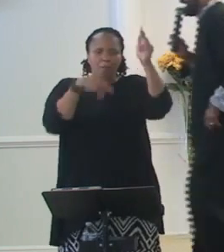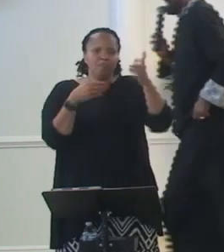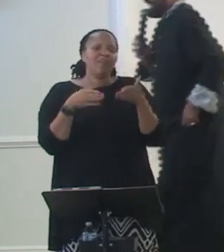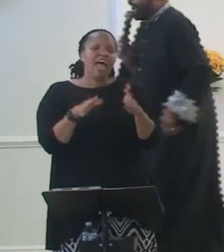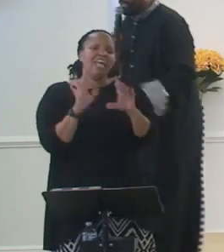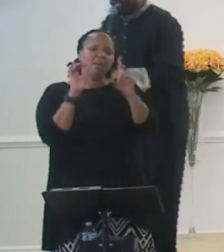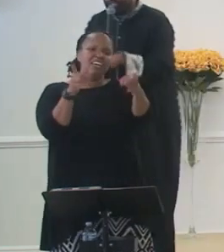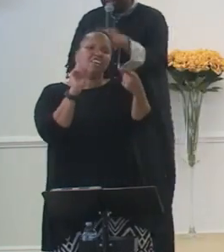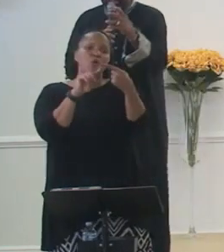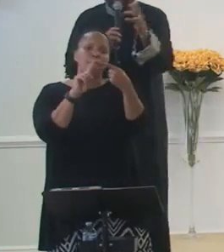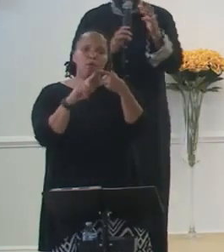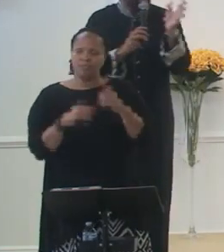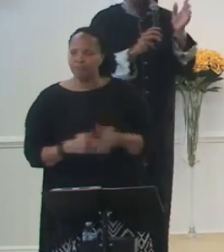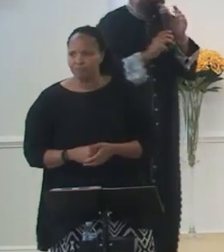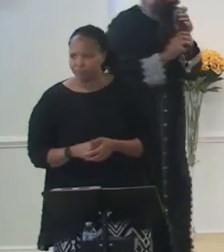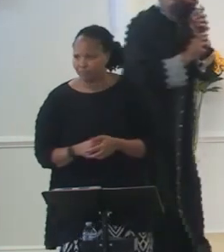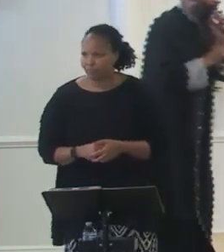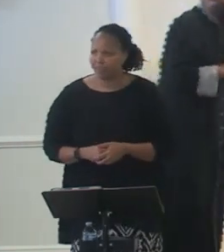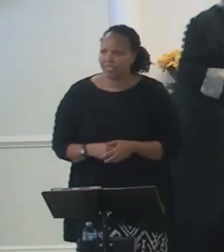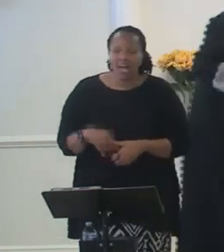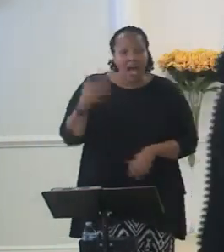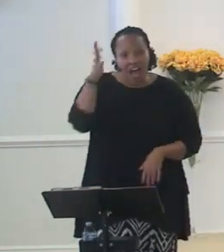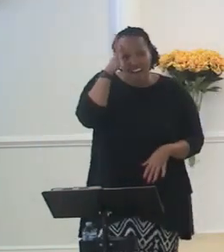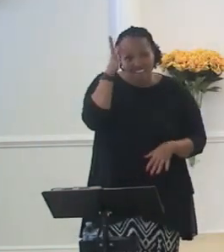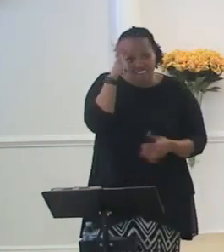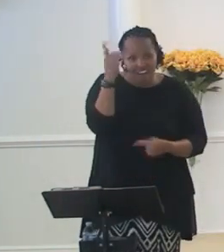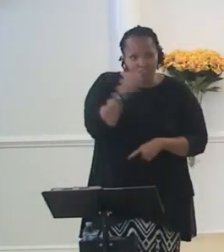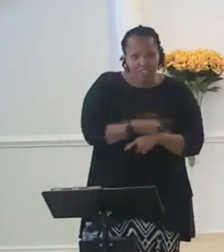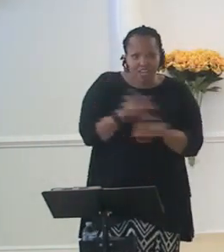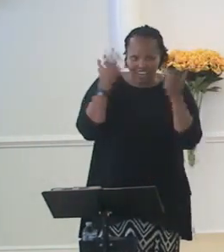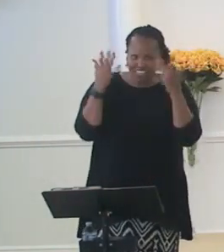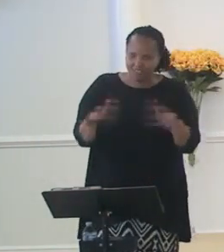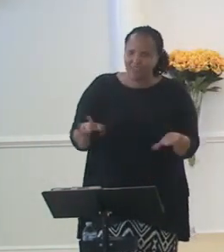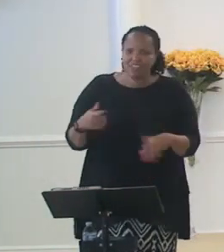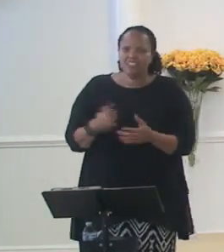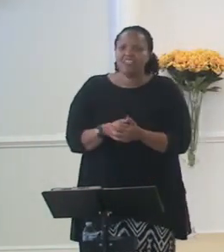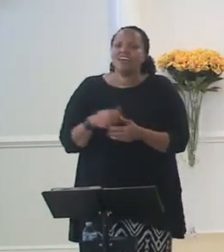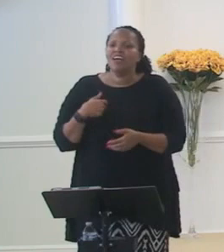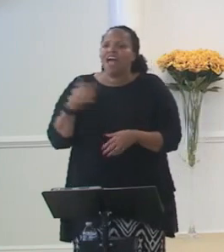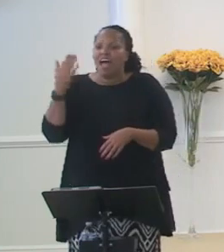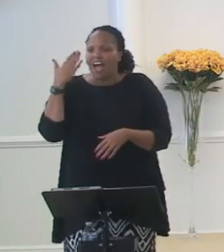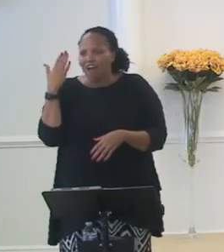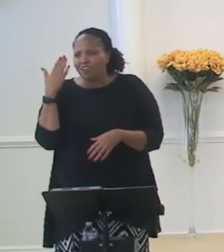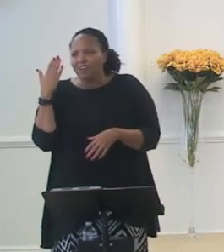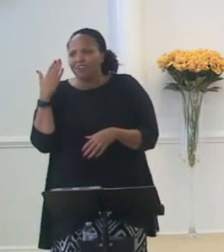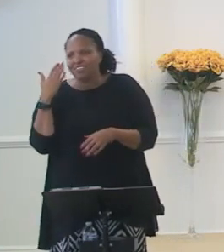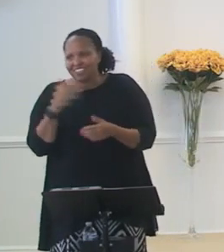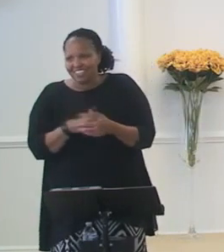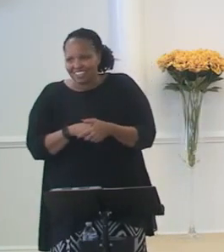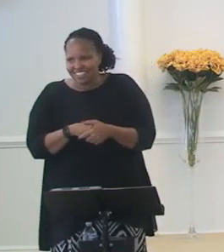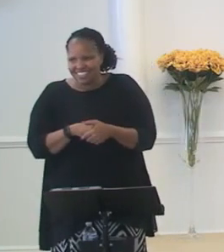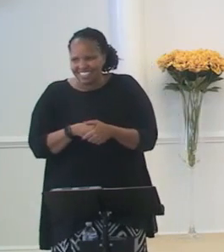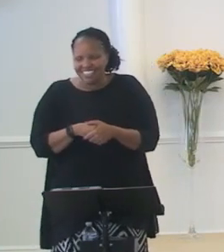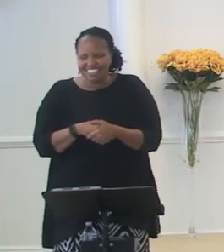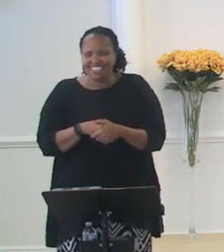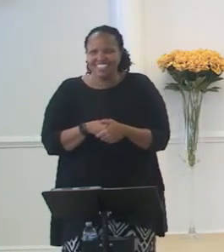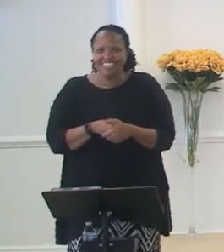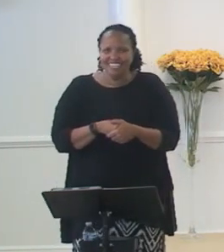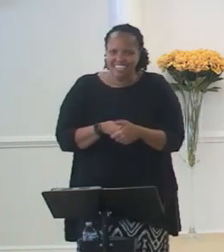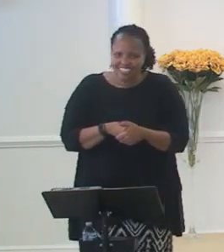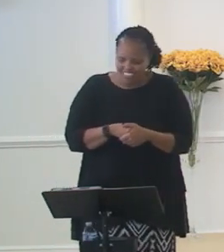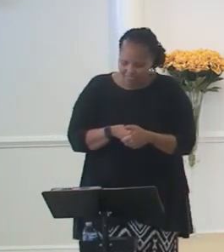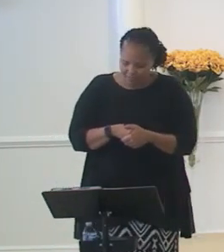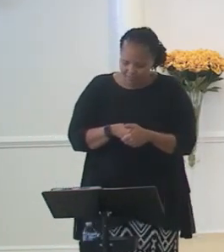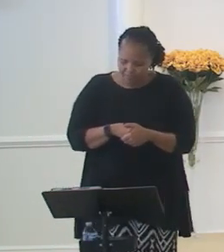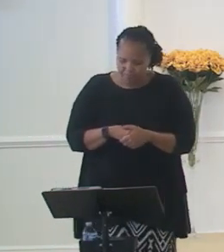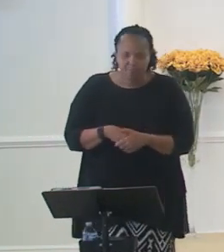point, because this Father's Day is over with, and I know I only get a Father's Day pass every now and then. And so now, If